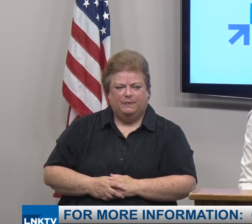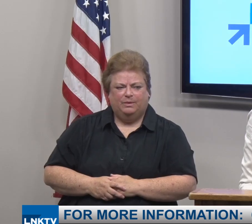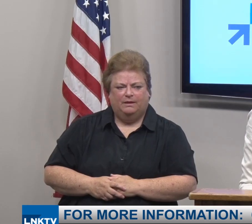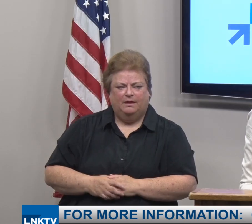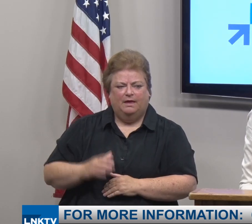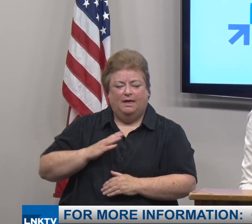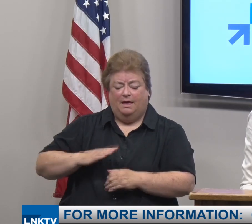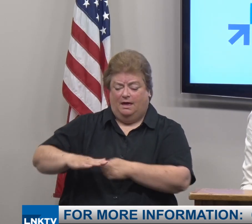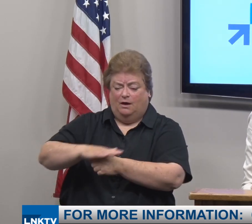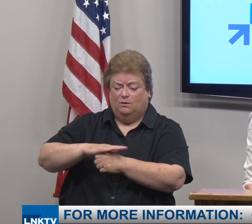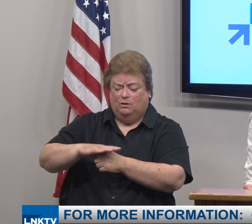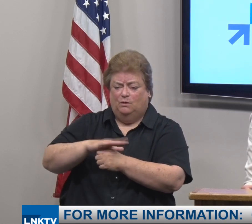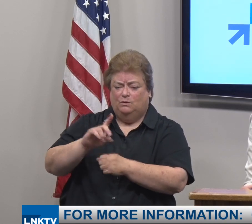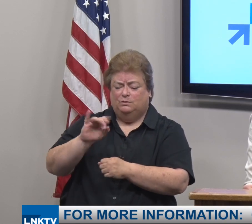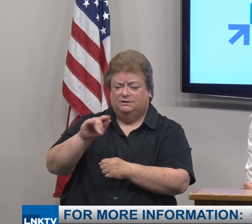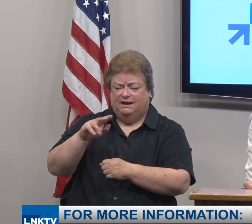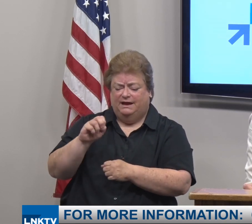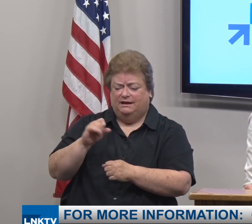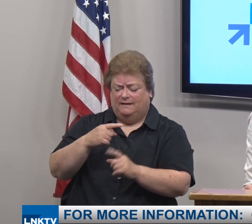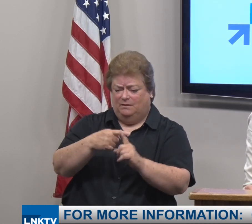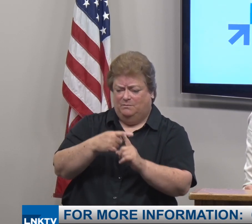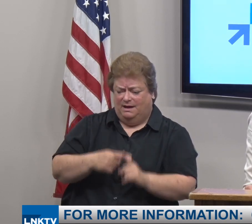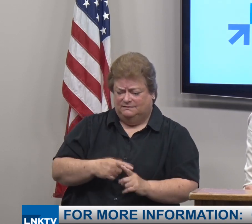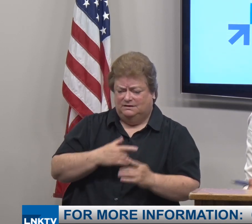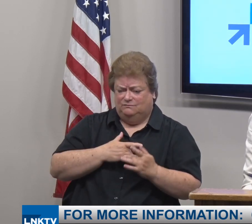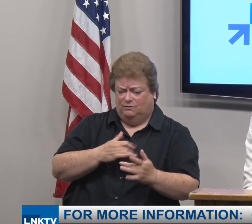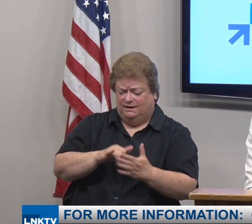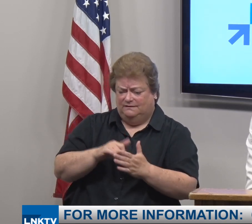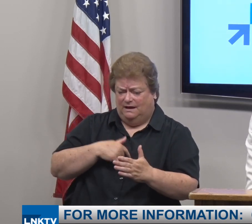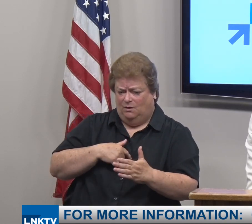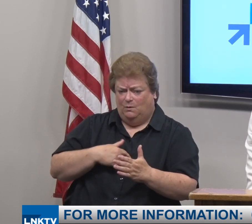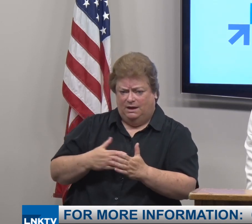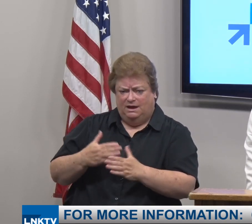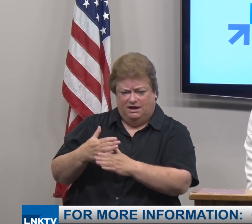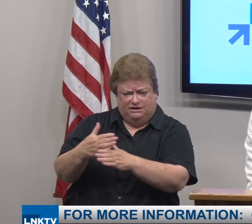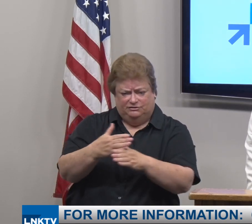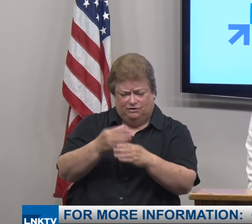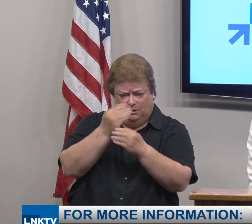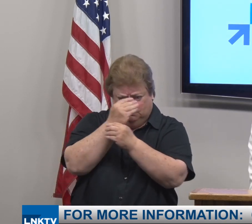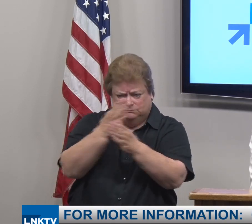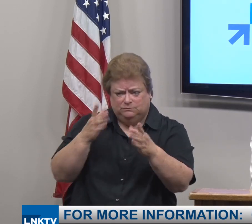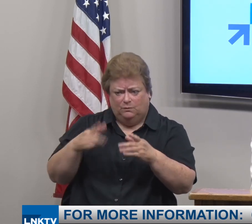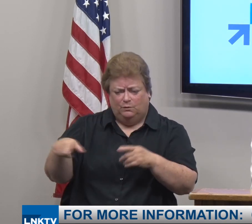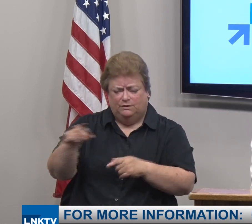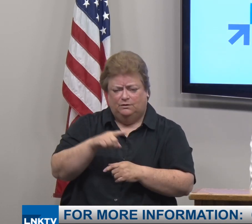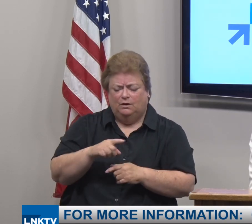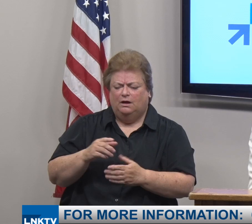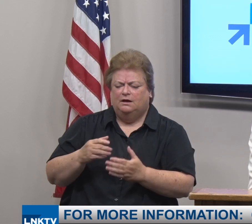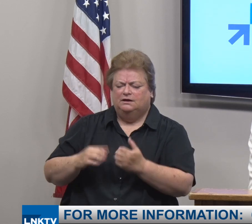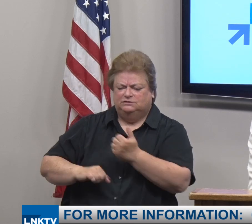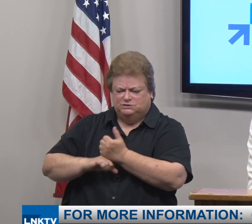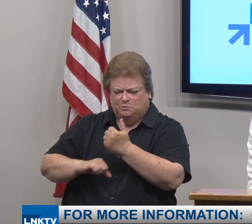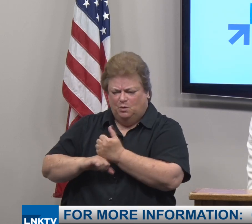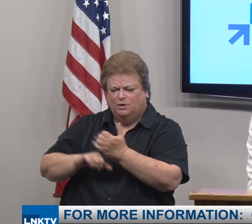Our local data and the positive trends we've shared with you today support scientific research that tells us universal